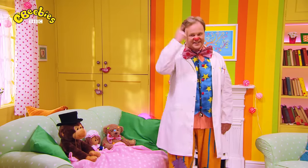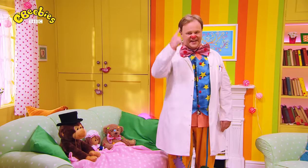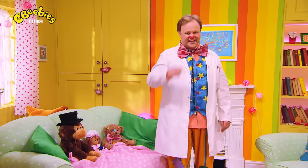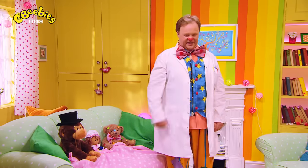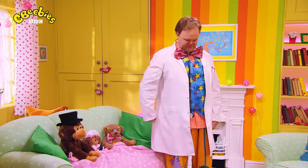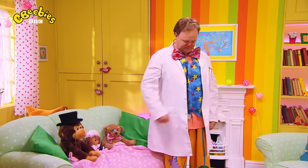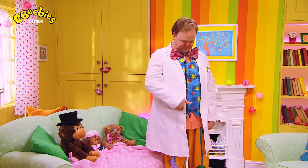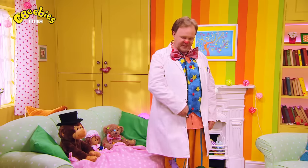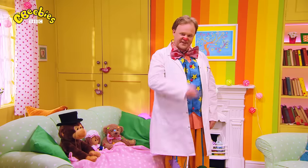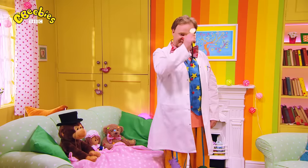idea!